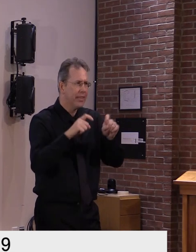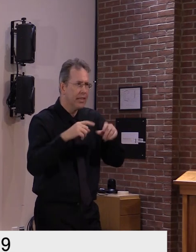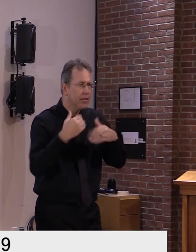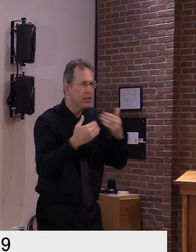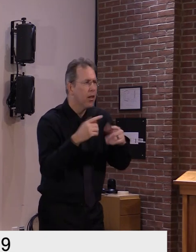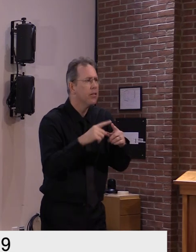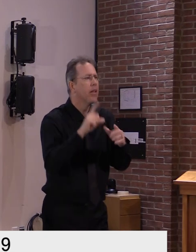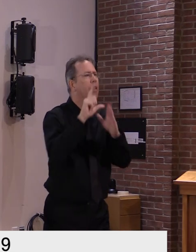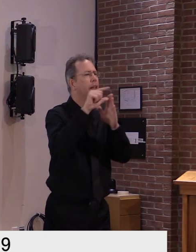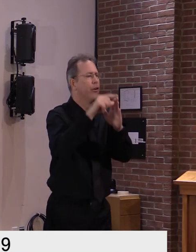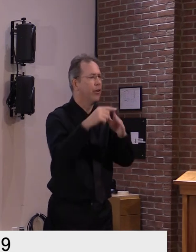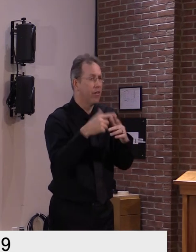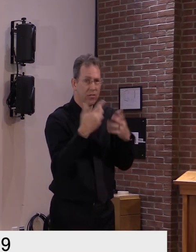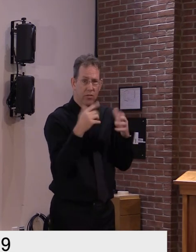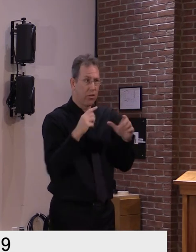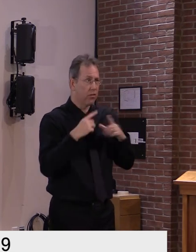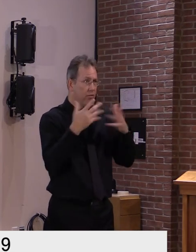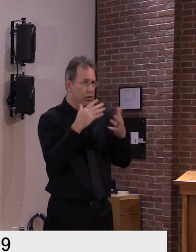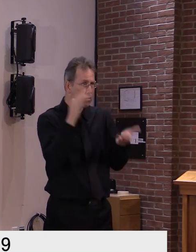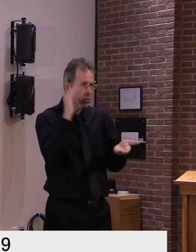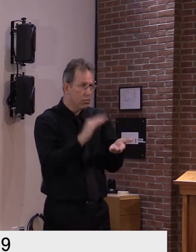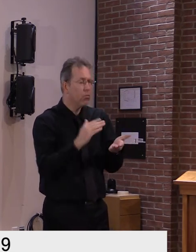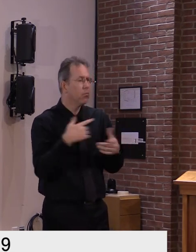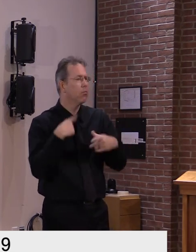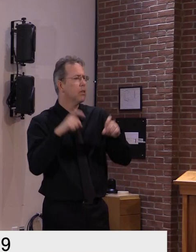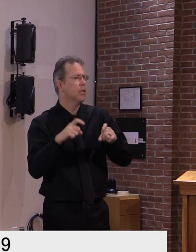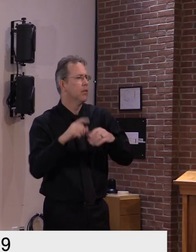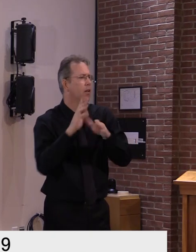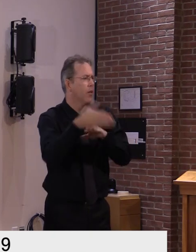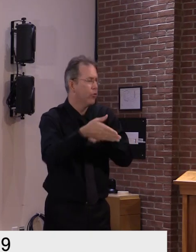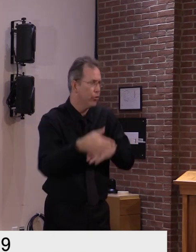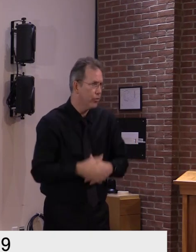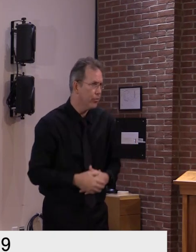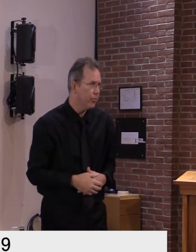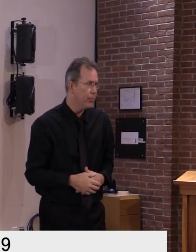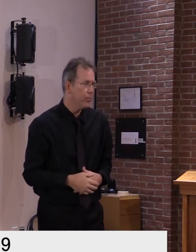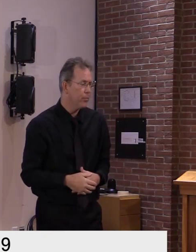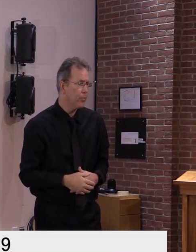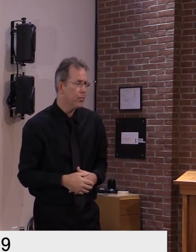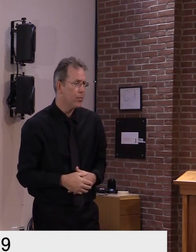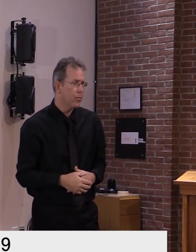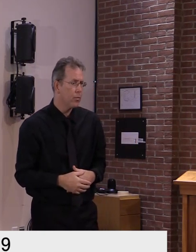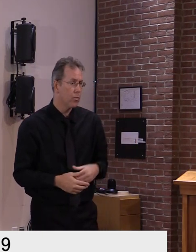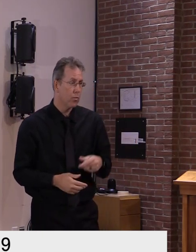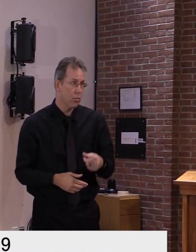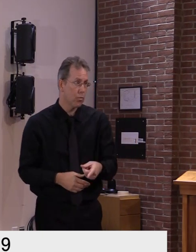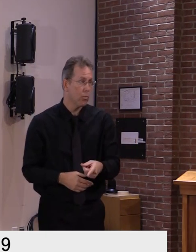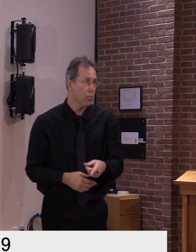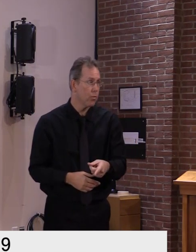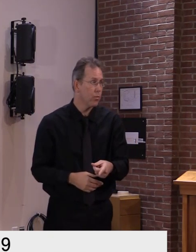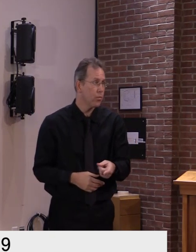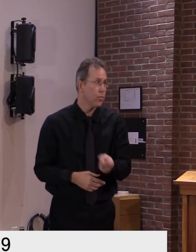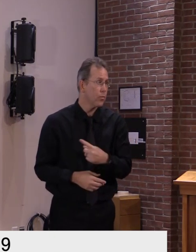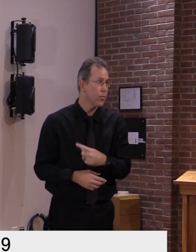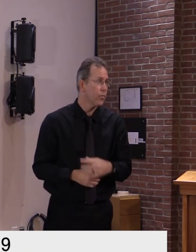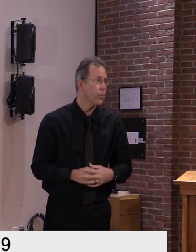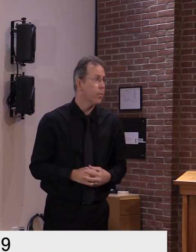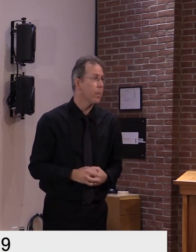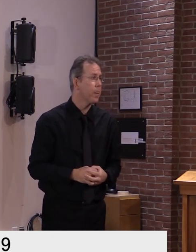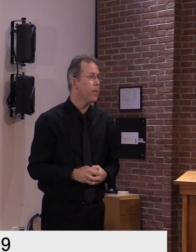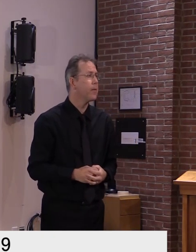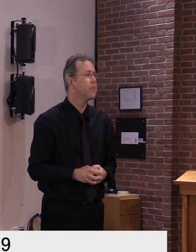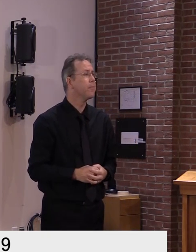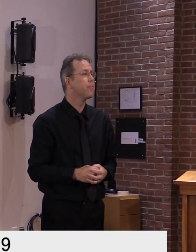Thank you all very much. Appreciate it. Thank you. Guy Page, Chronicle of the Vermont State House.